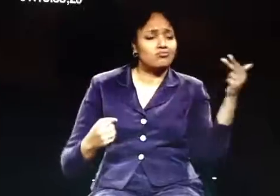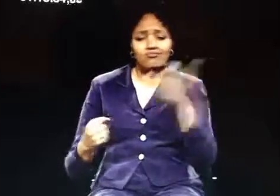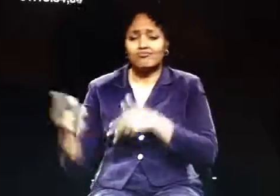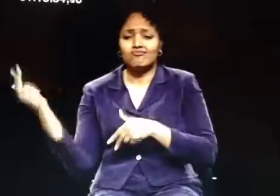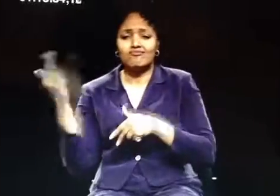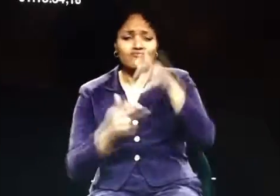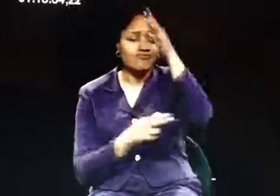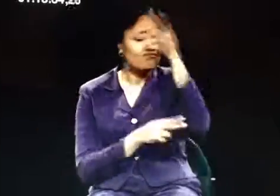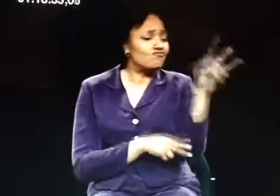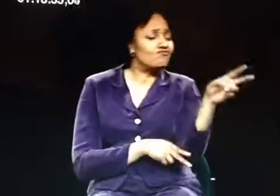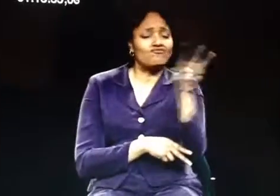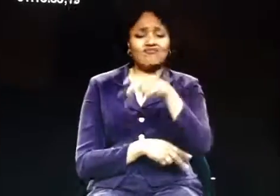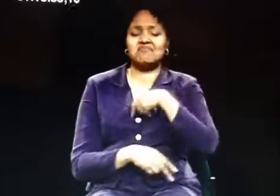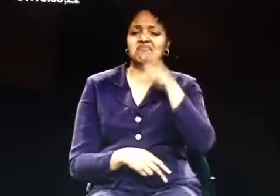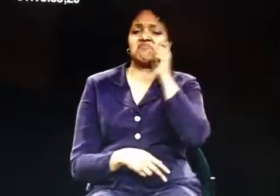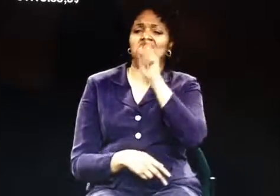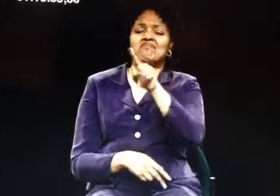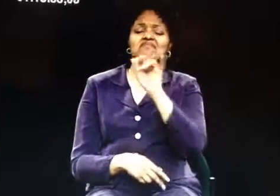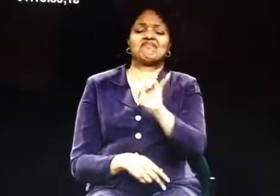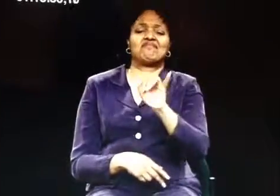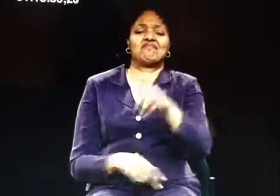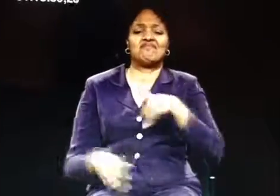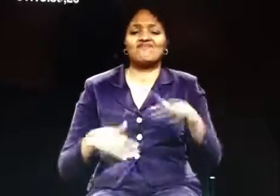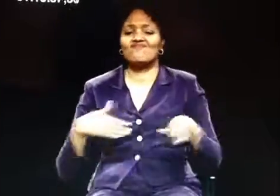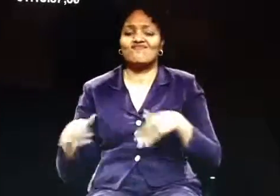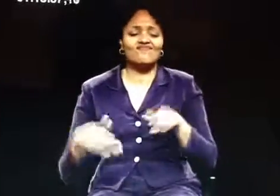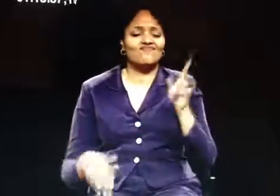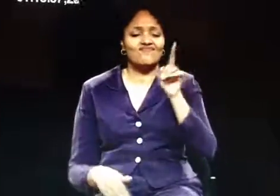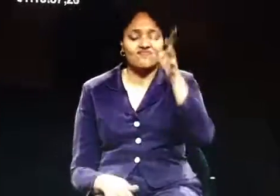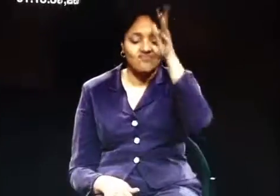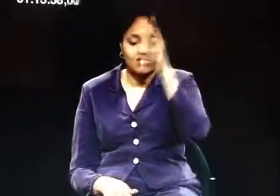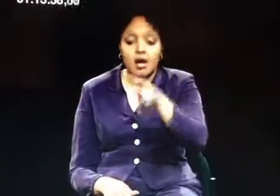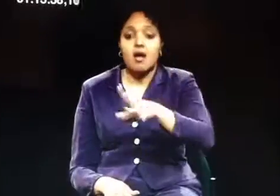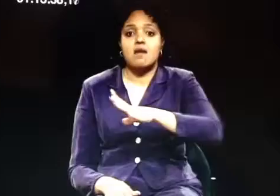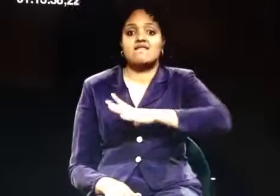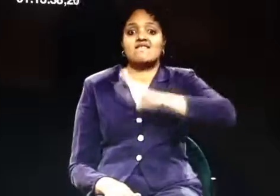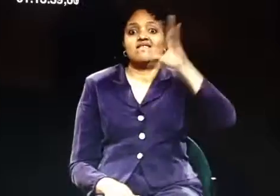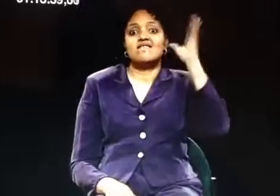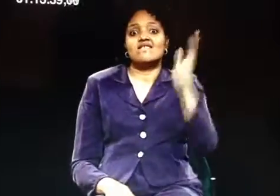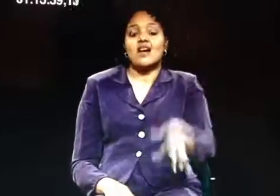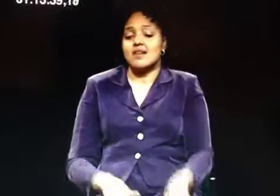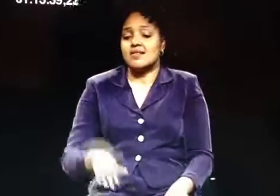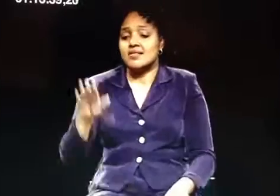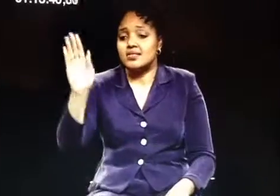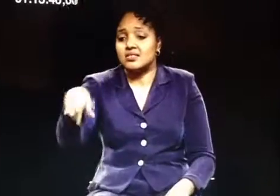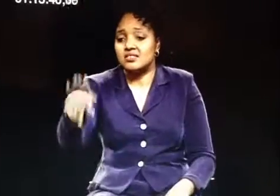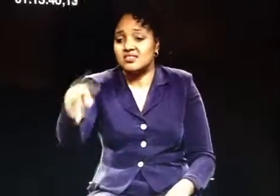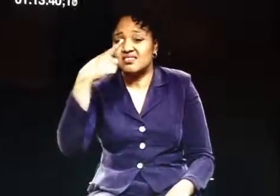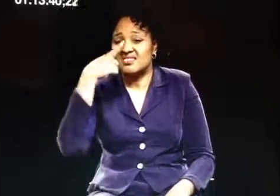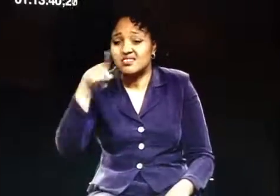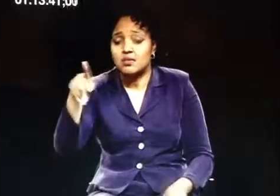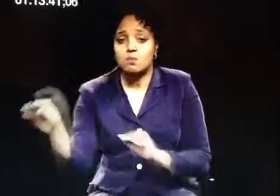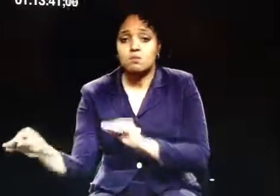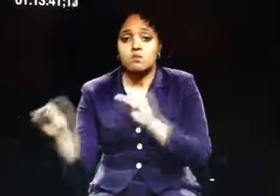by around the park and the cars going by. And he noticed me, and he said, finally, you're